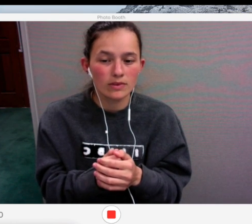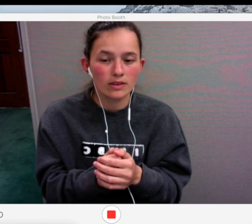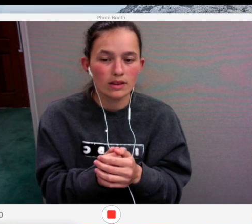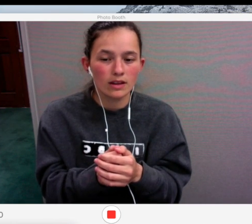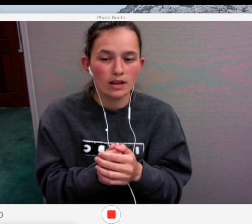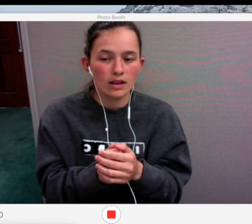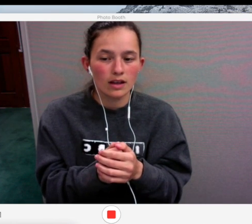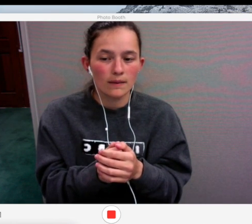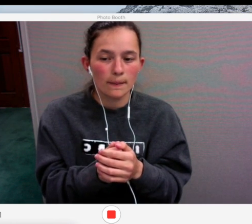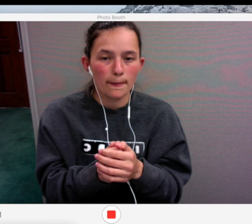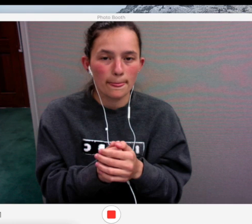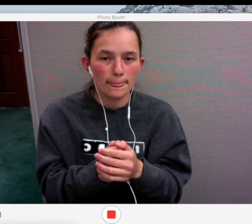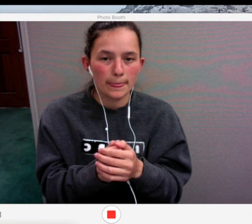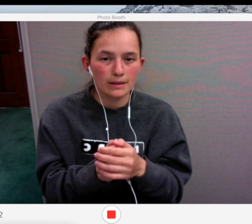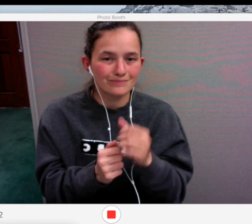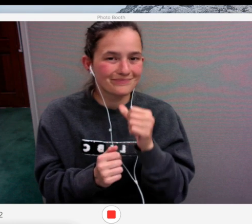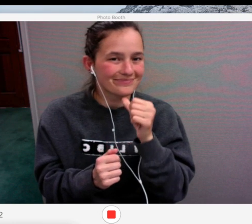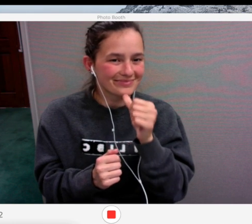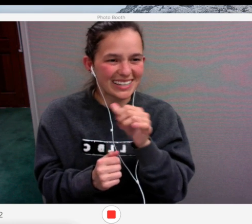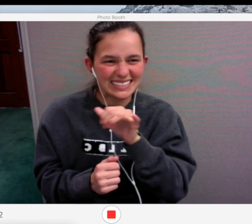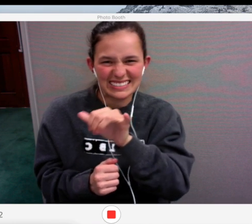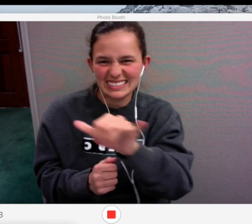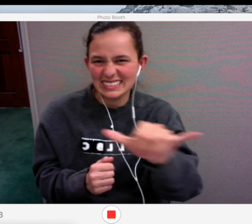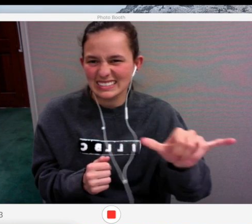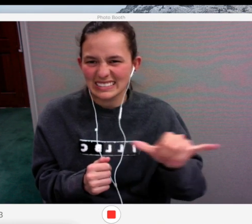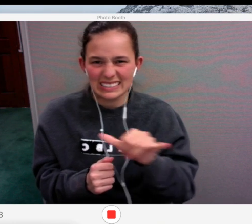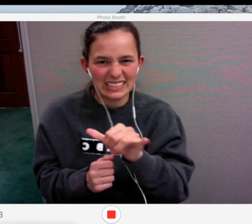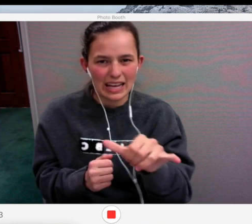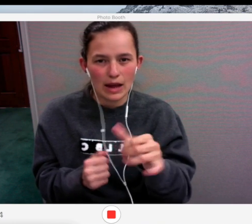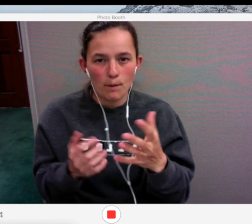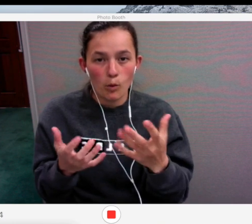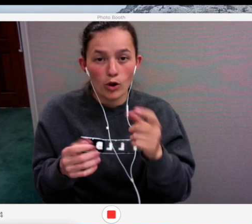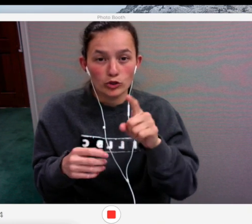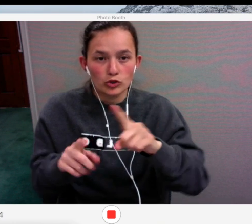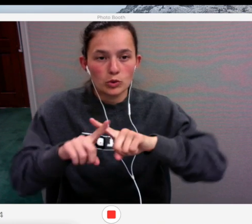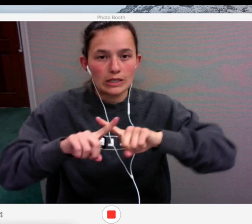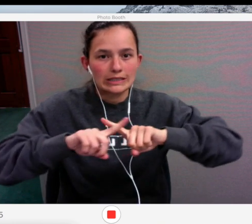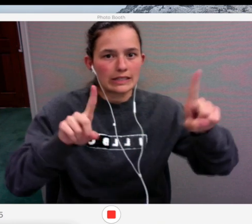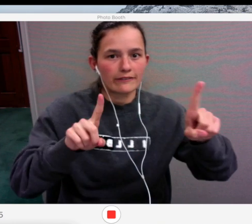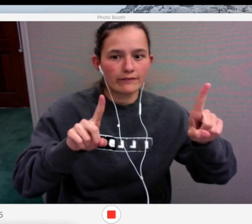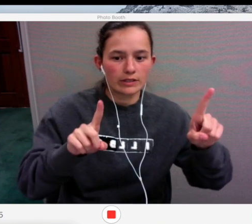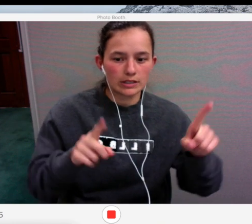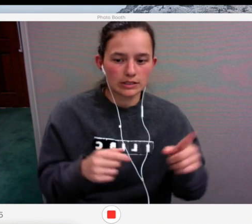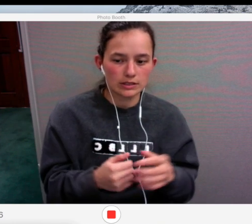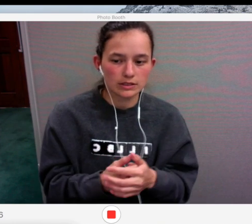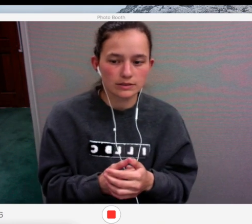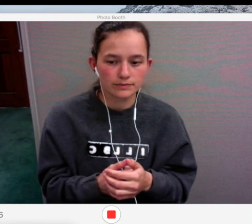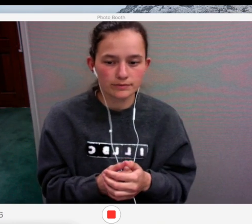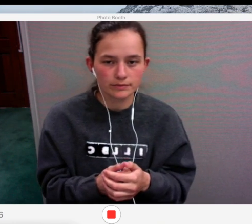is to beat out the other people that are interviewing for that same job.